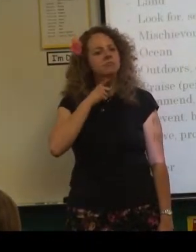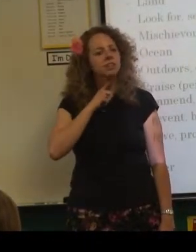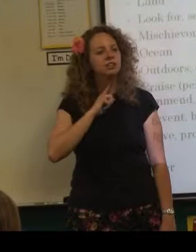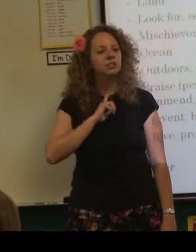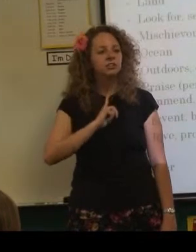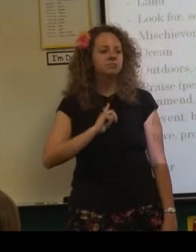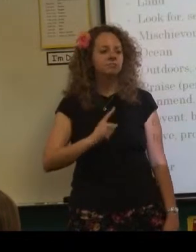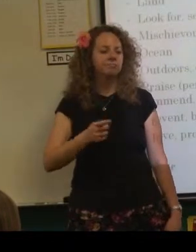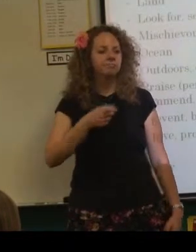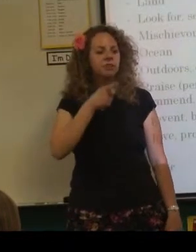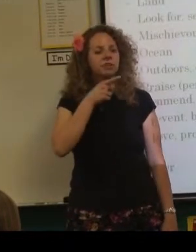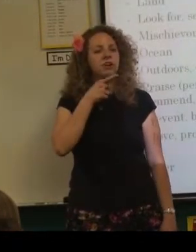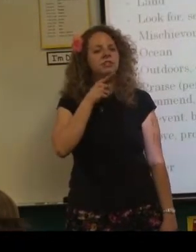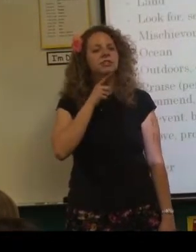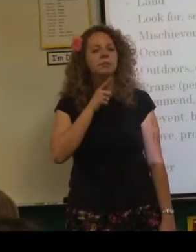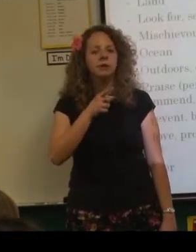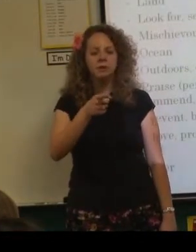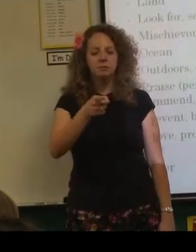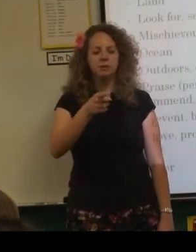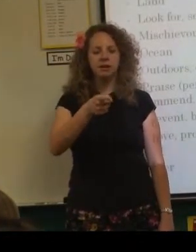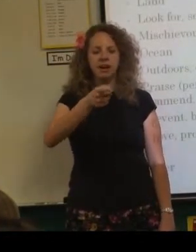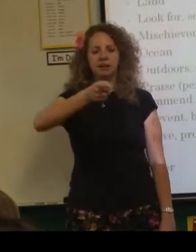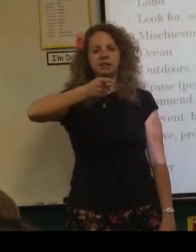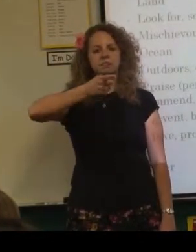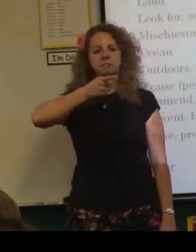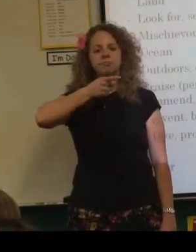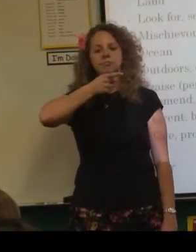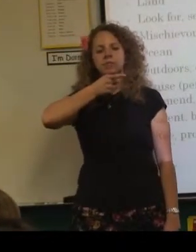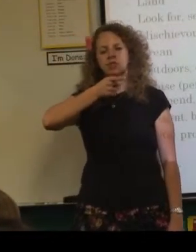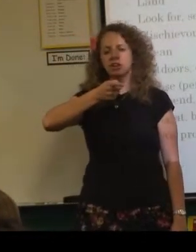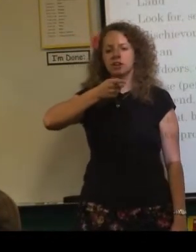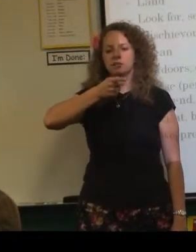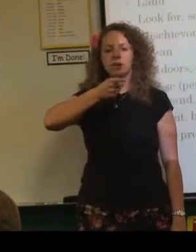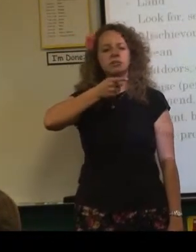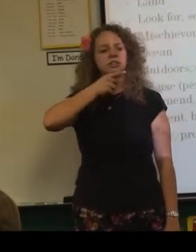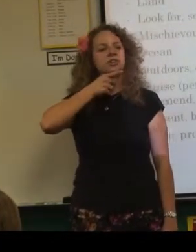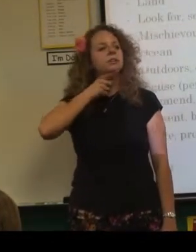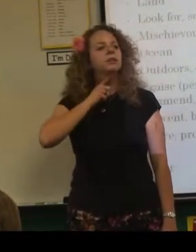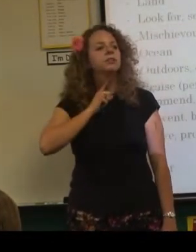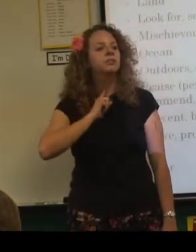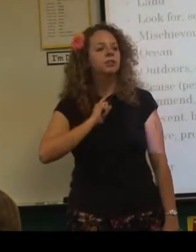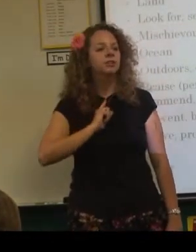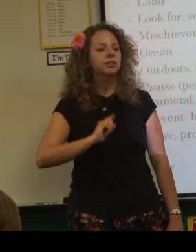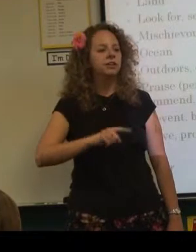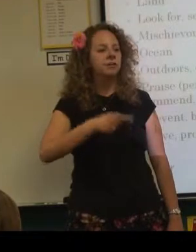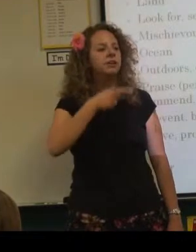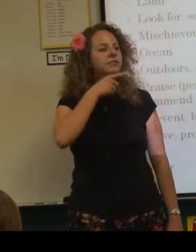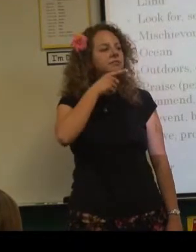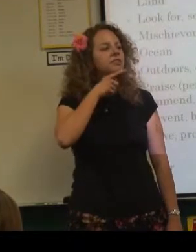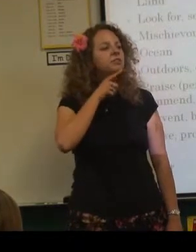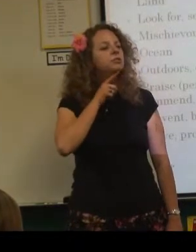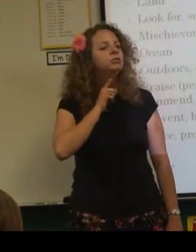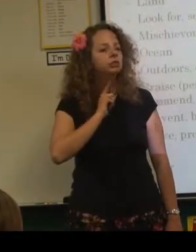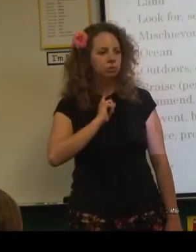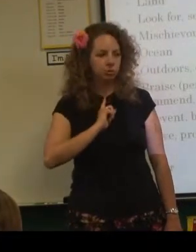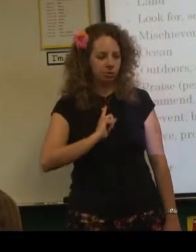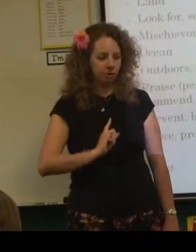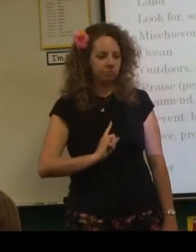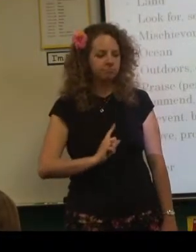then it looks a lot the same way. But yeah, in general, I'd probably turn it this way though. Do it in that way. So swallow.